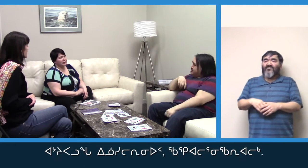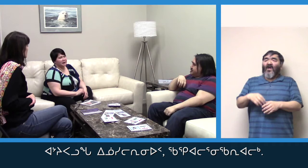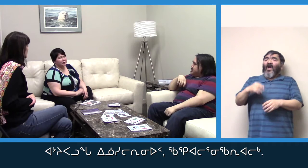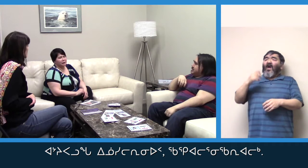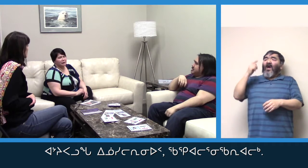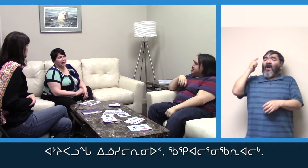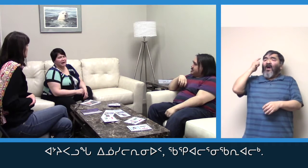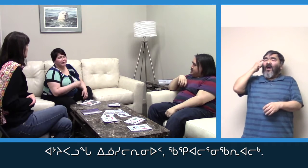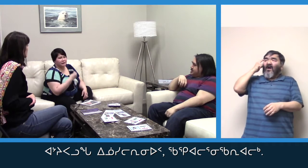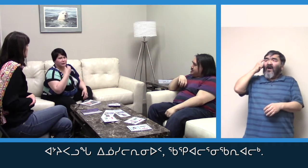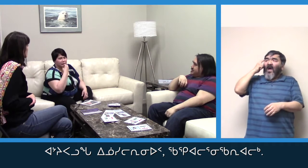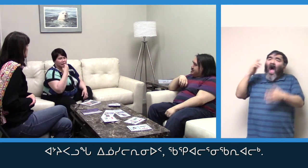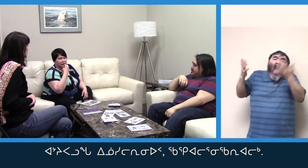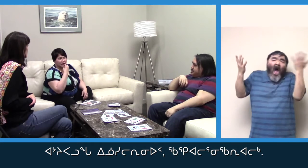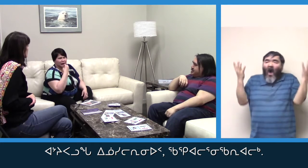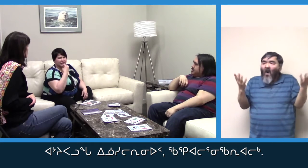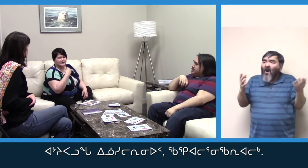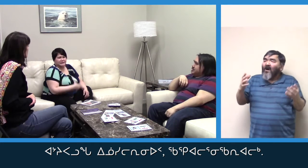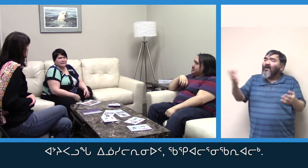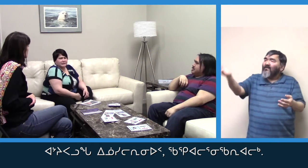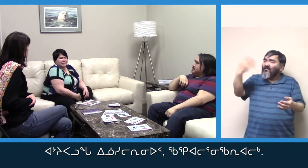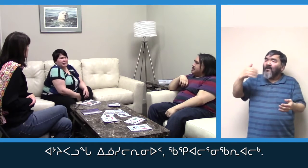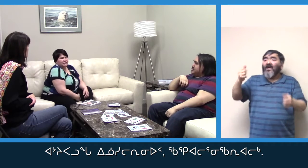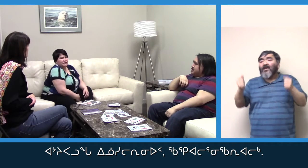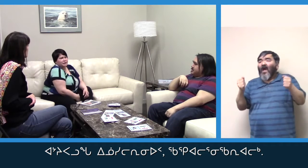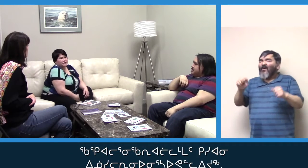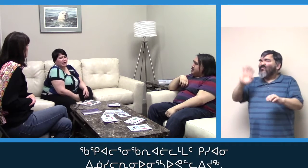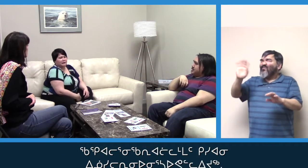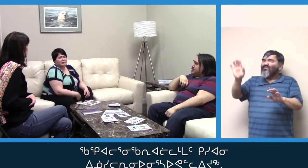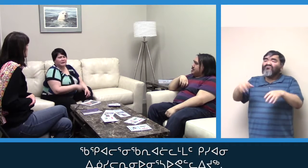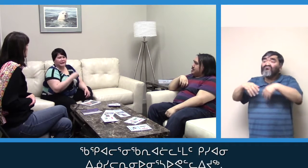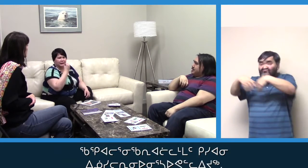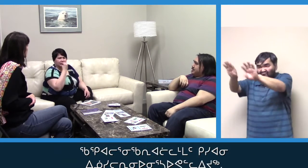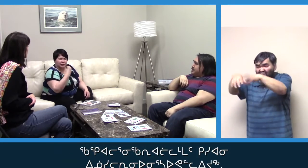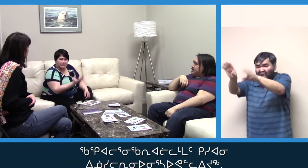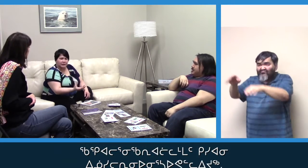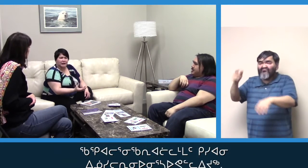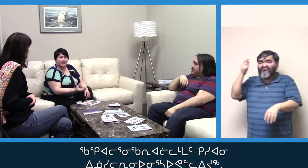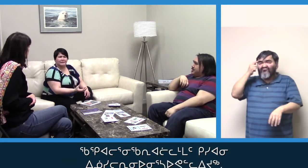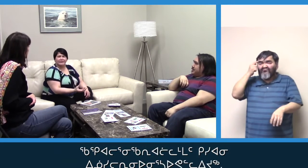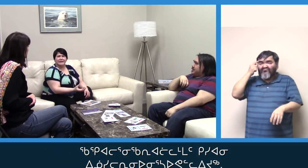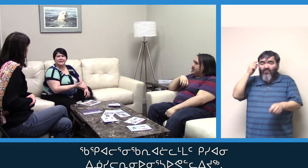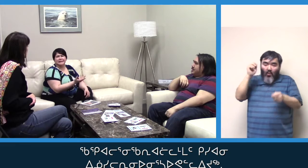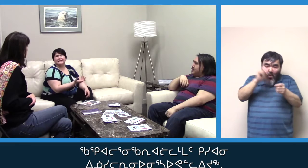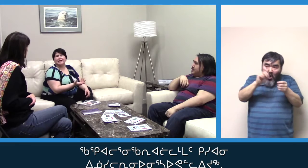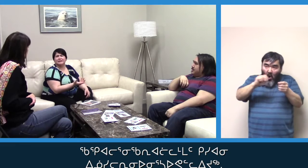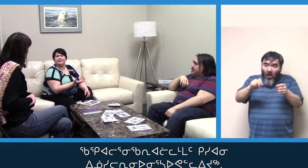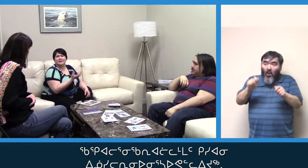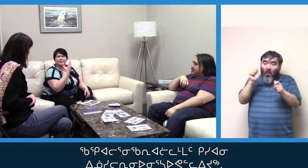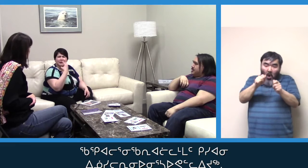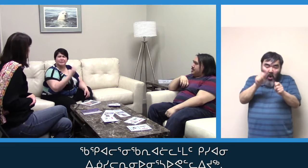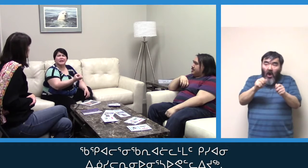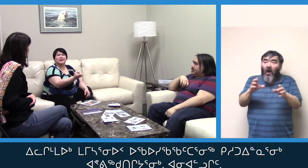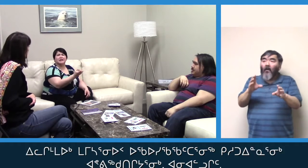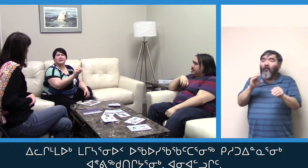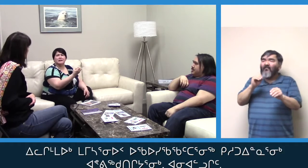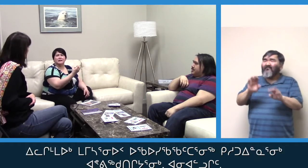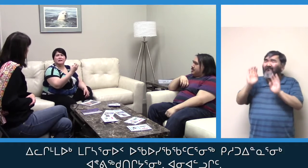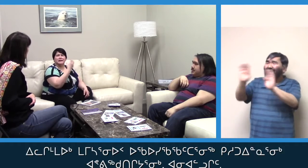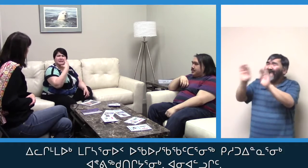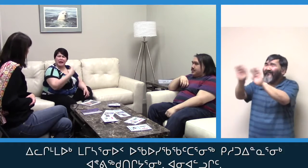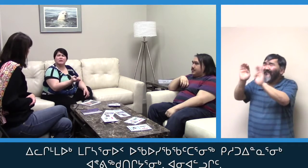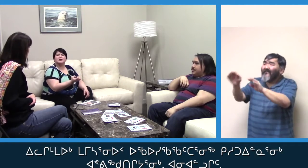And then people have to, I guess, similar to counseling, confess. He said confess, but I'm